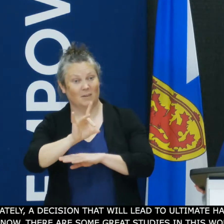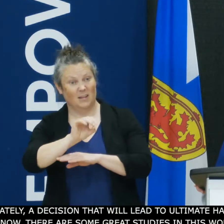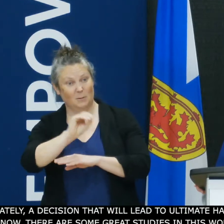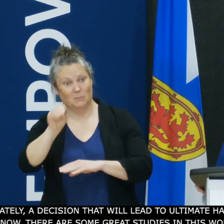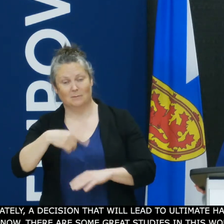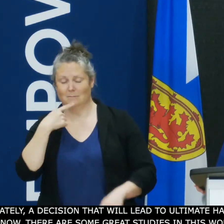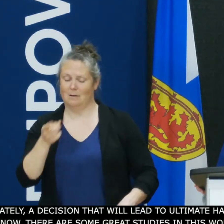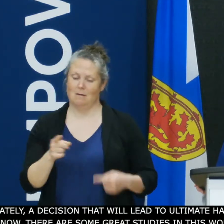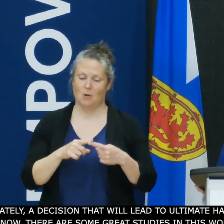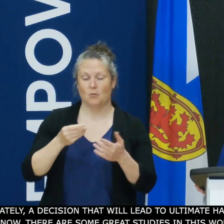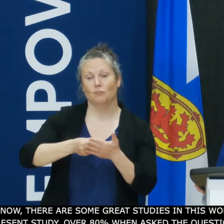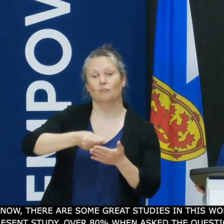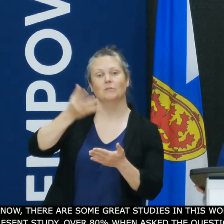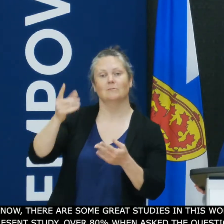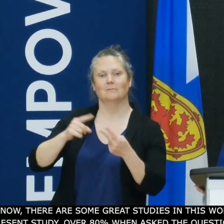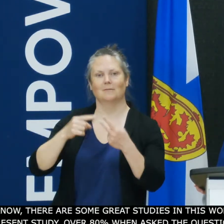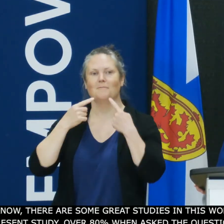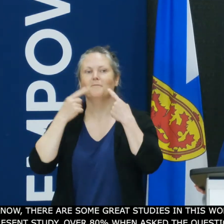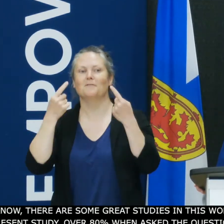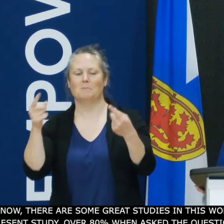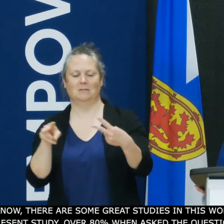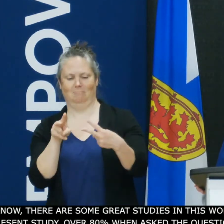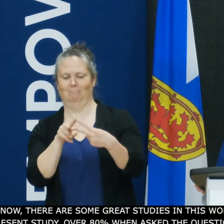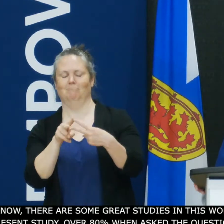rich and to be famous.